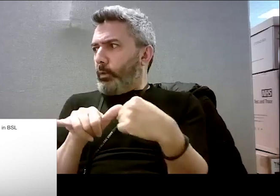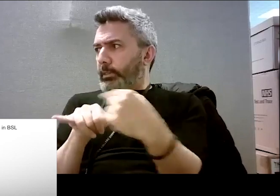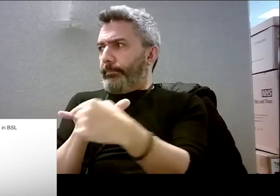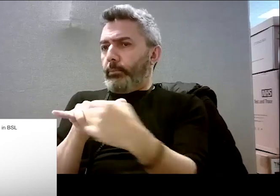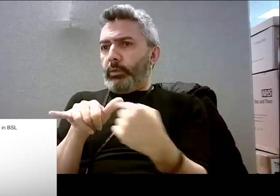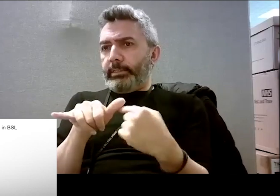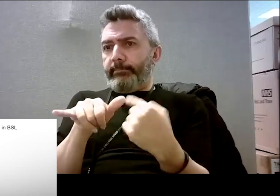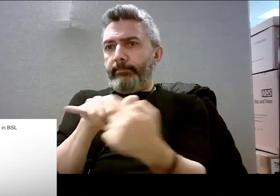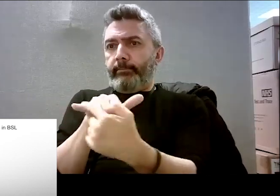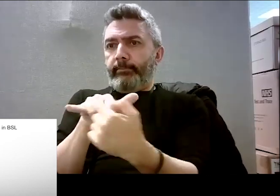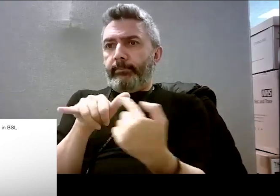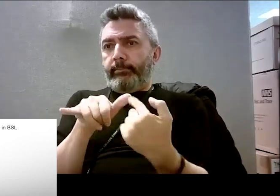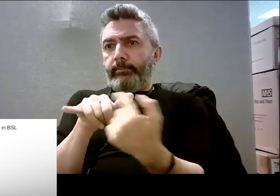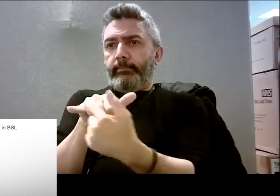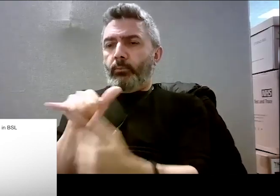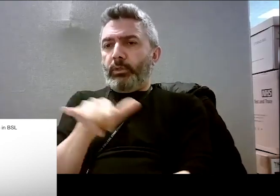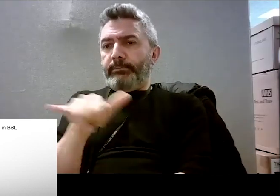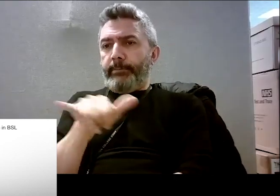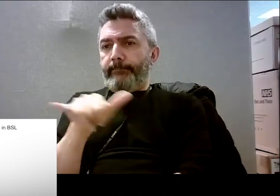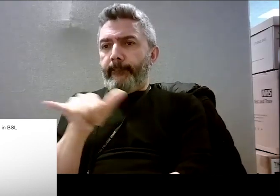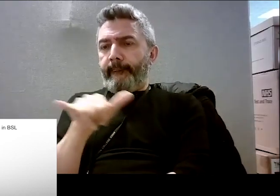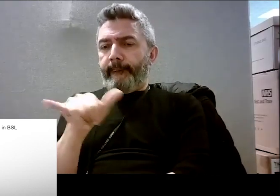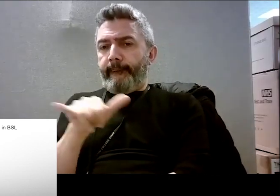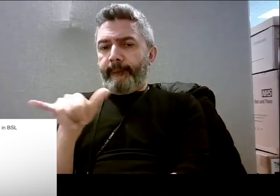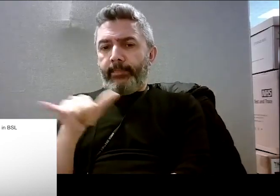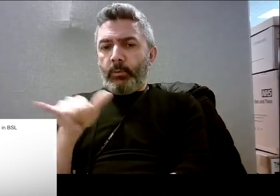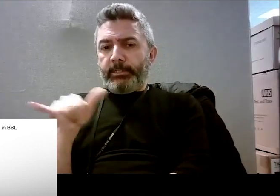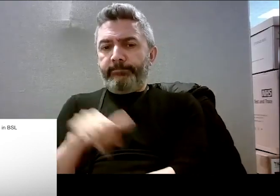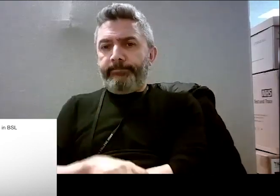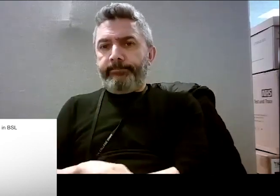So some is tea, nothing is coffee. Which?